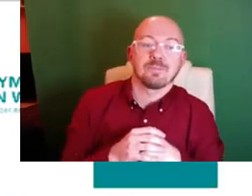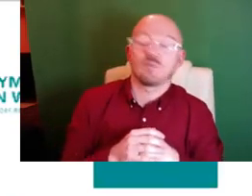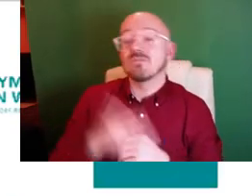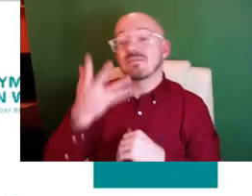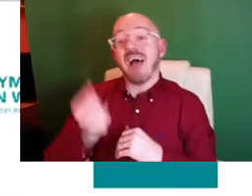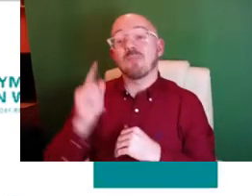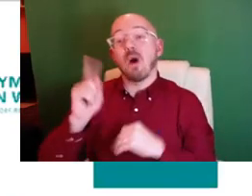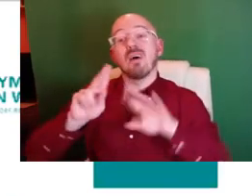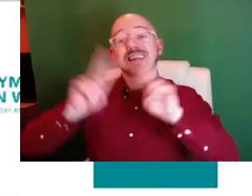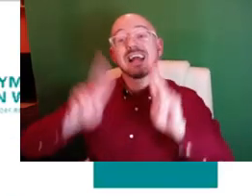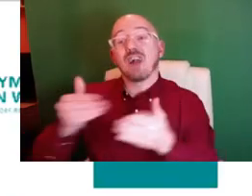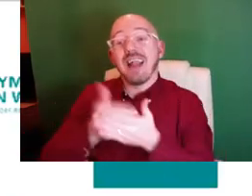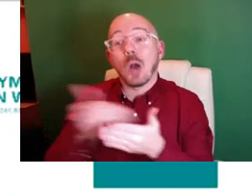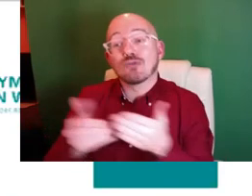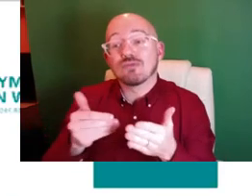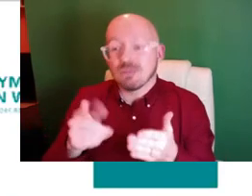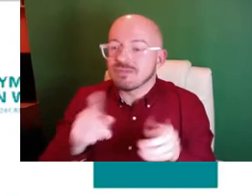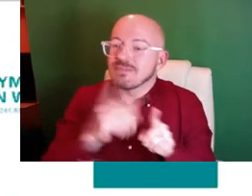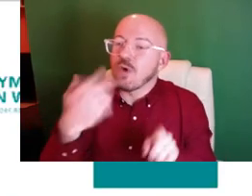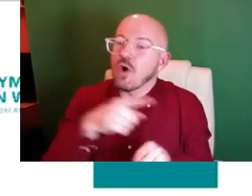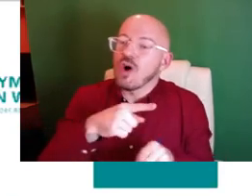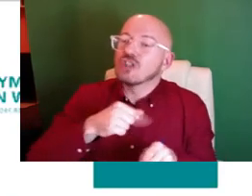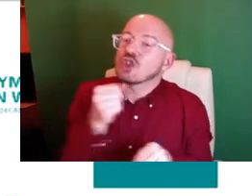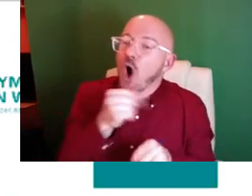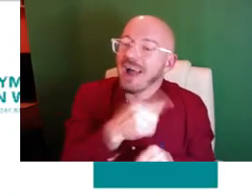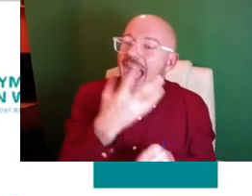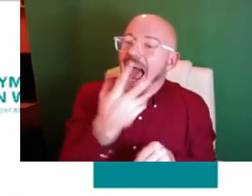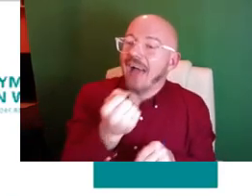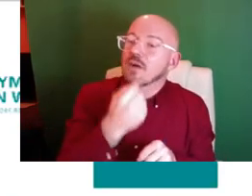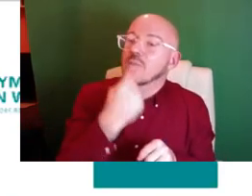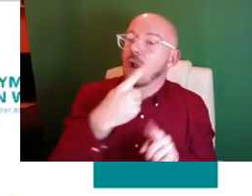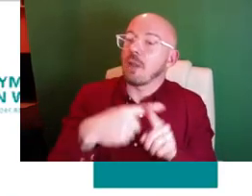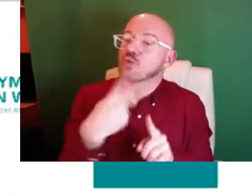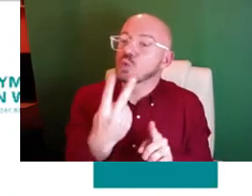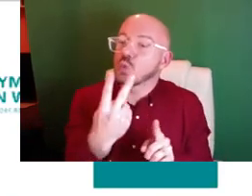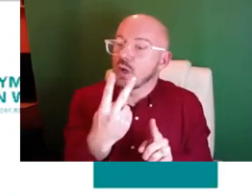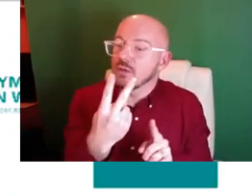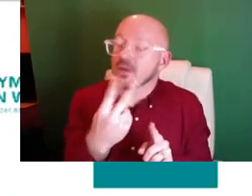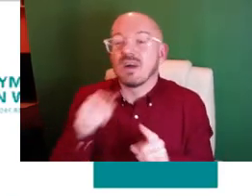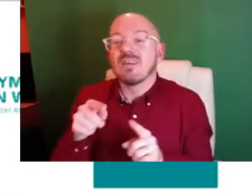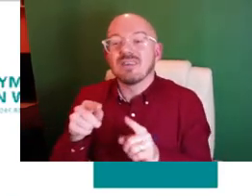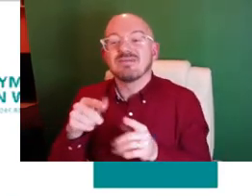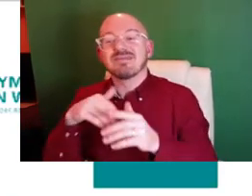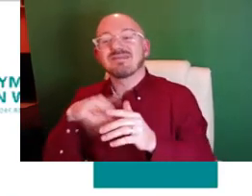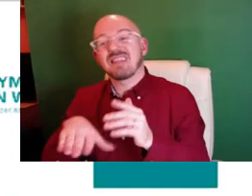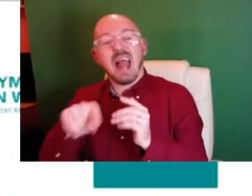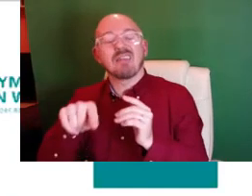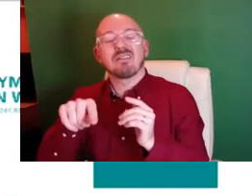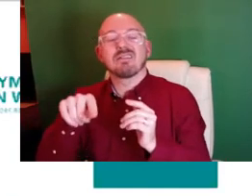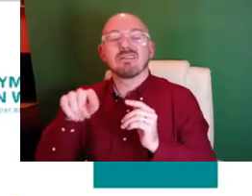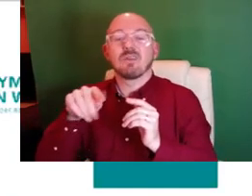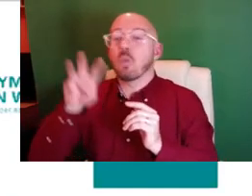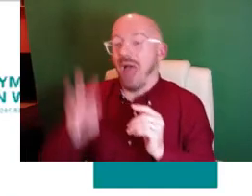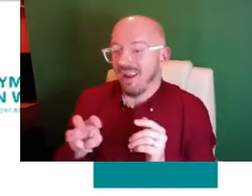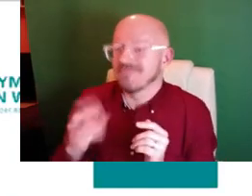And both these languages are treated equally in the curriculum. And they also recognise various international languages, in the same way that